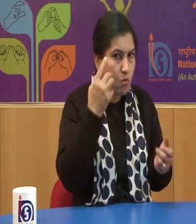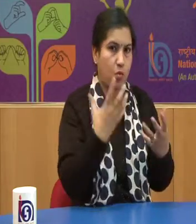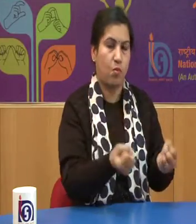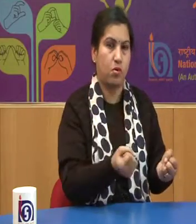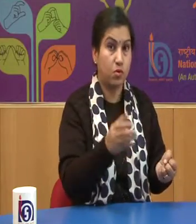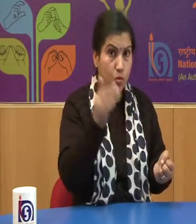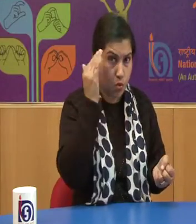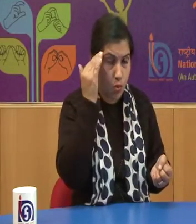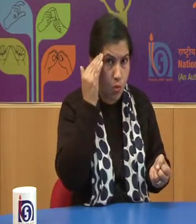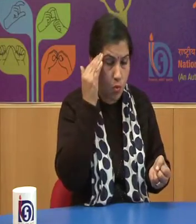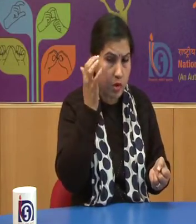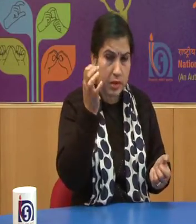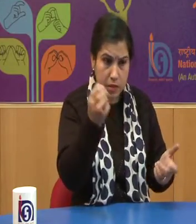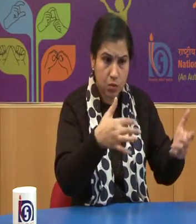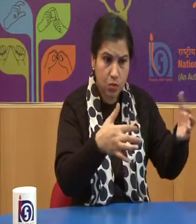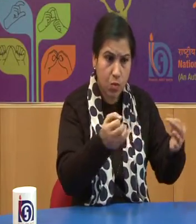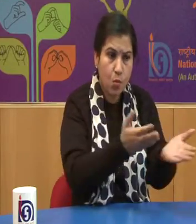Do you know it?